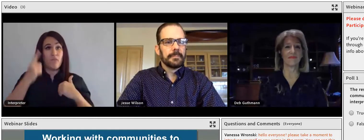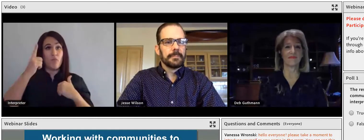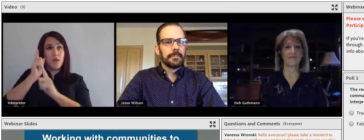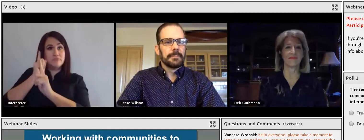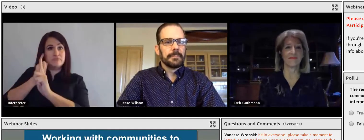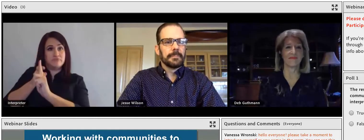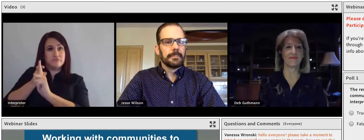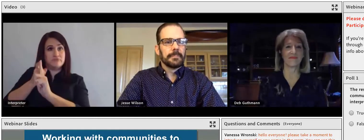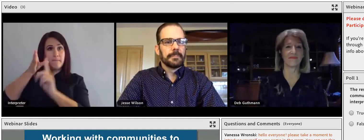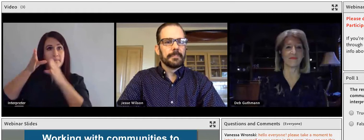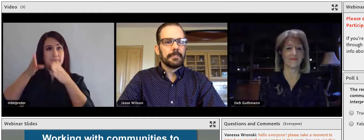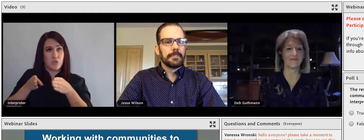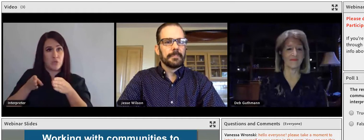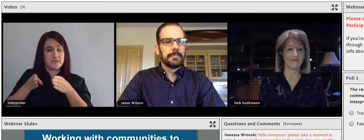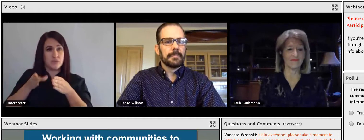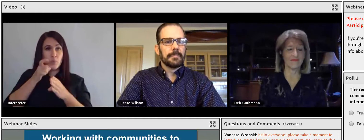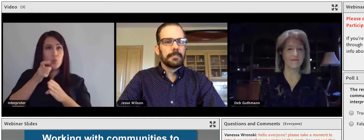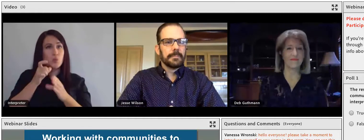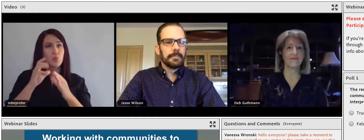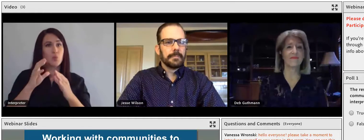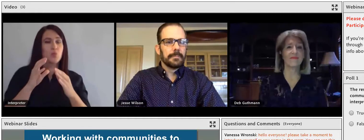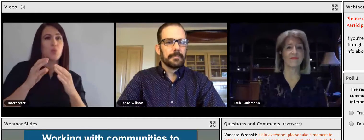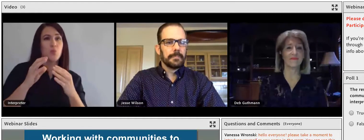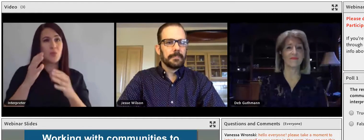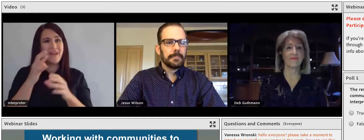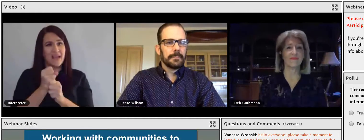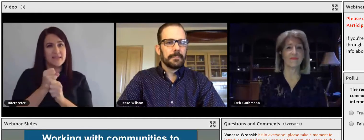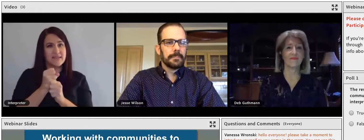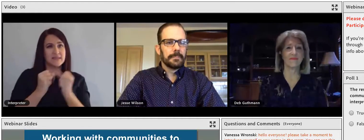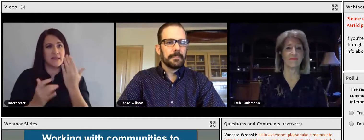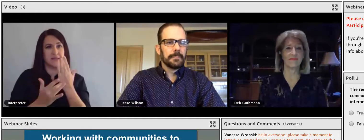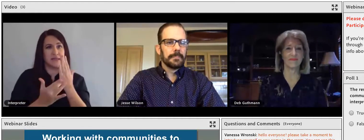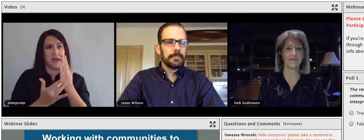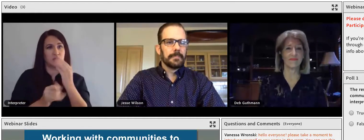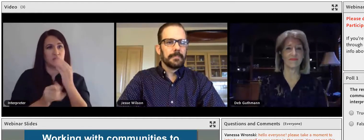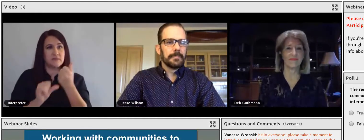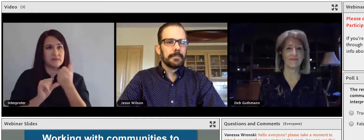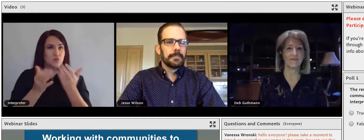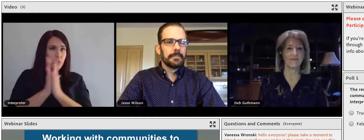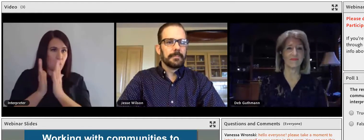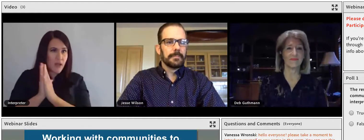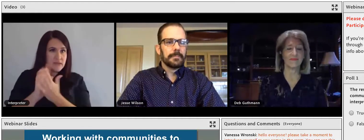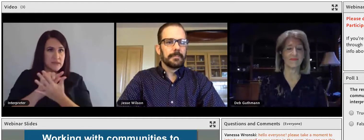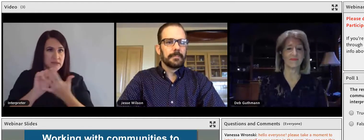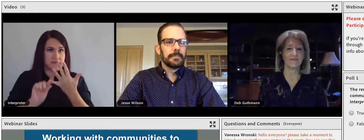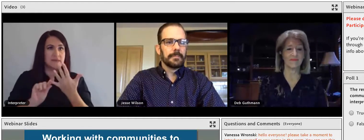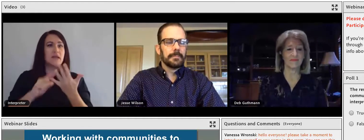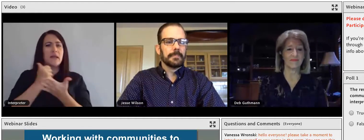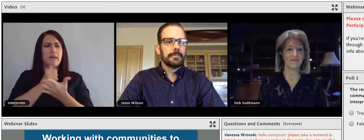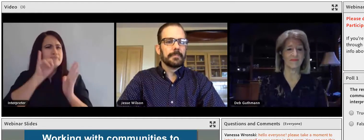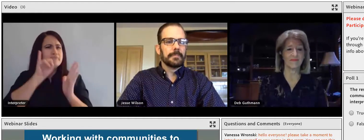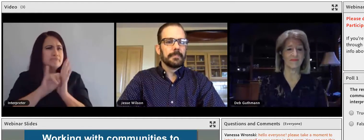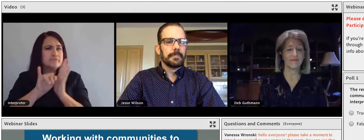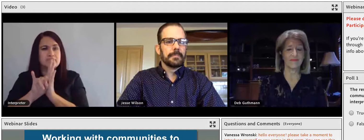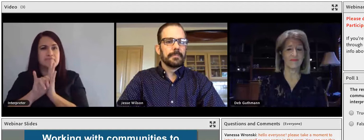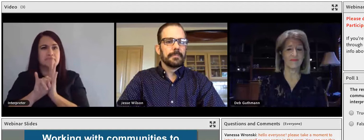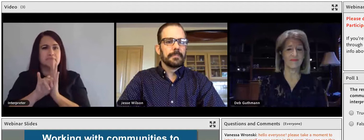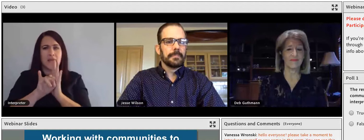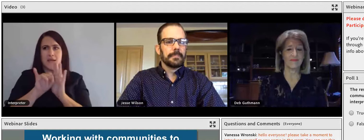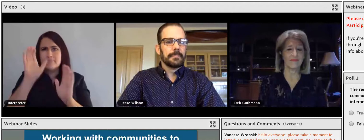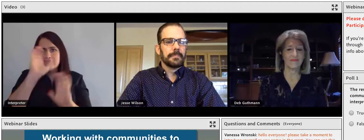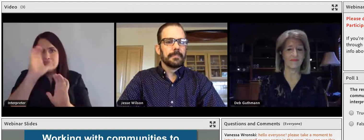person who receives technical assistance requests and helps to identify the best experts